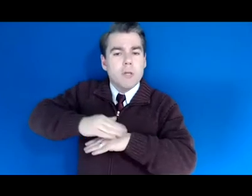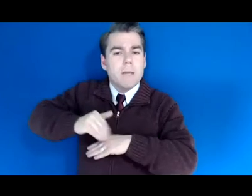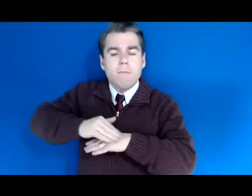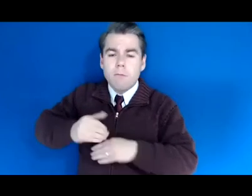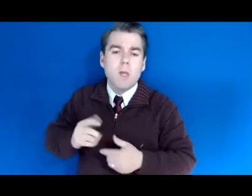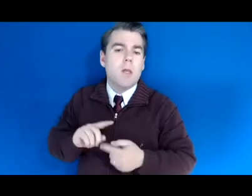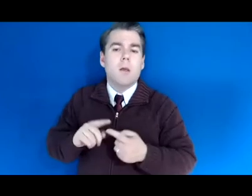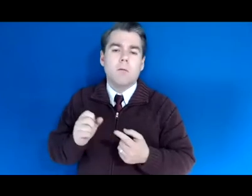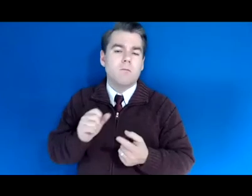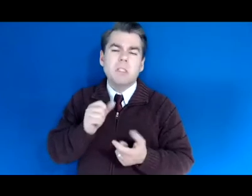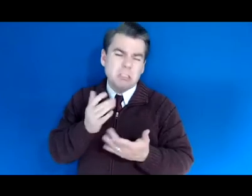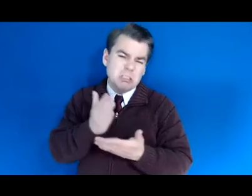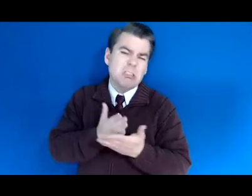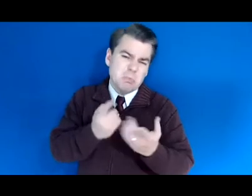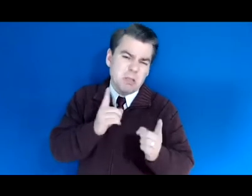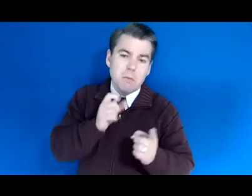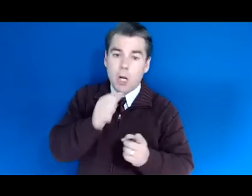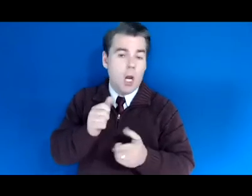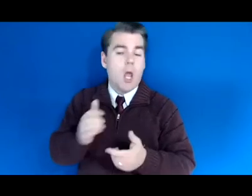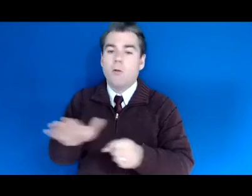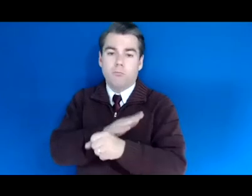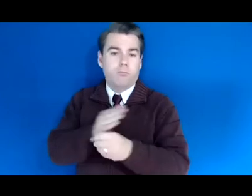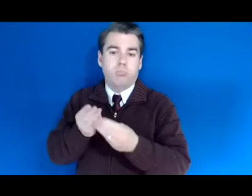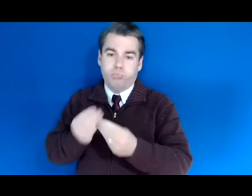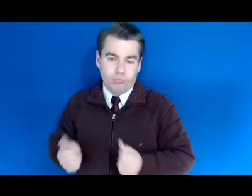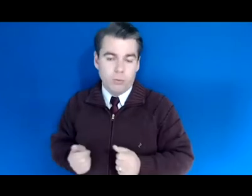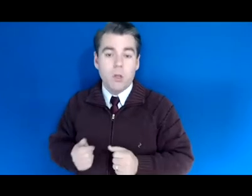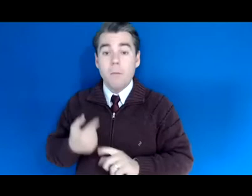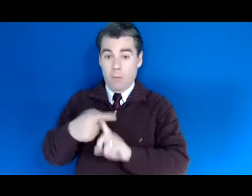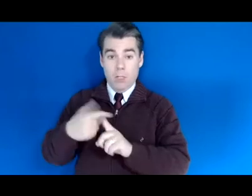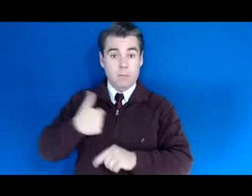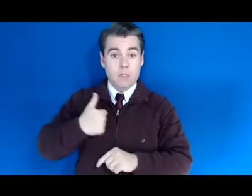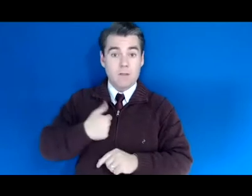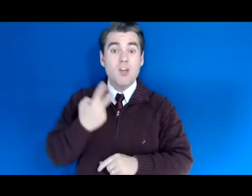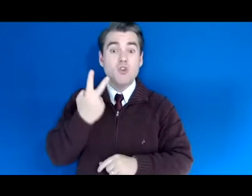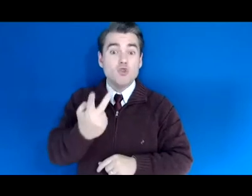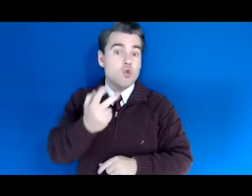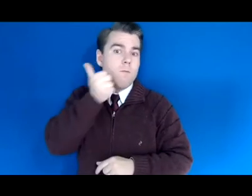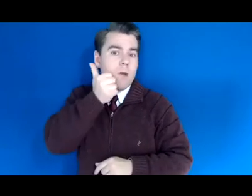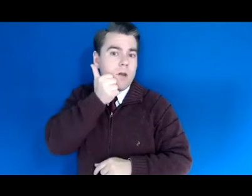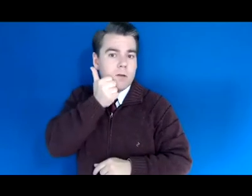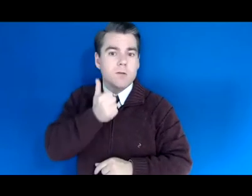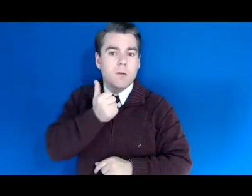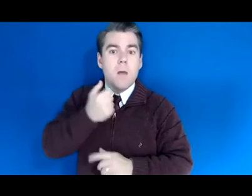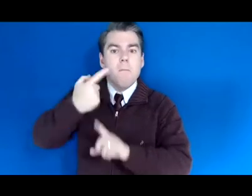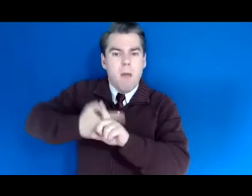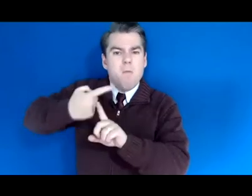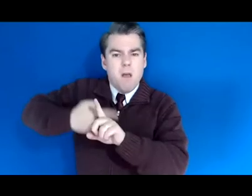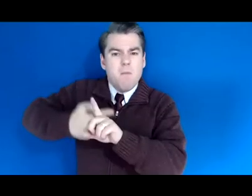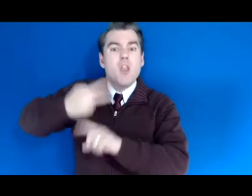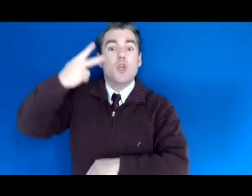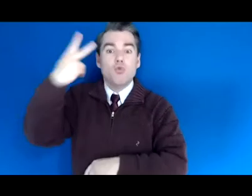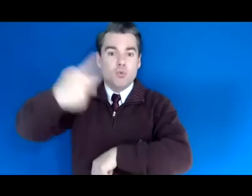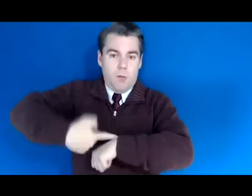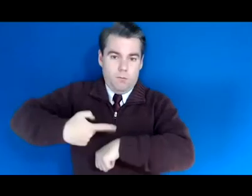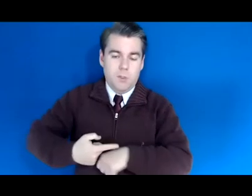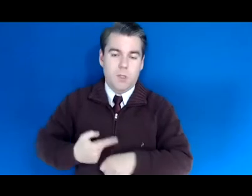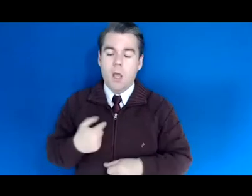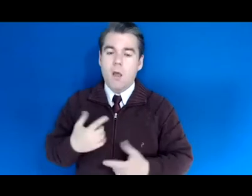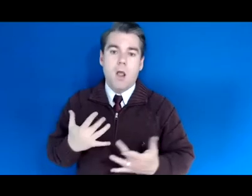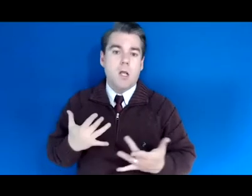of symptoms. Plus, it caused me to have 2 periods a month. I was at the end of my rope when I saw my